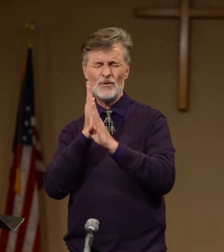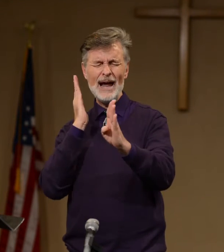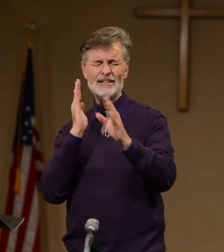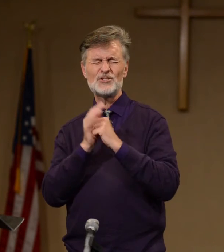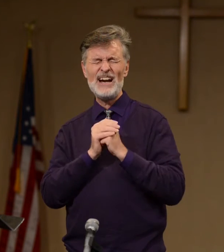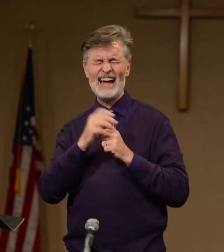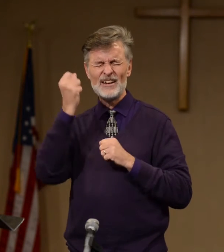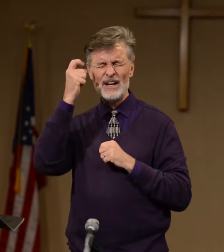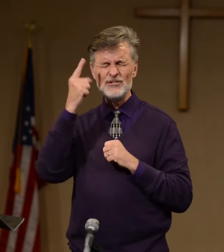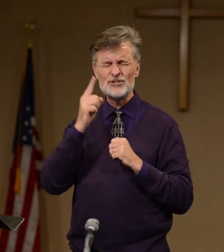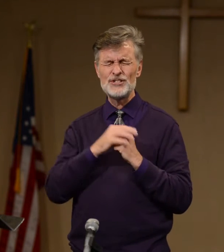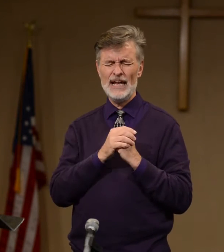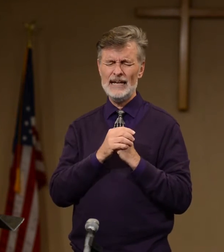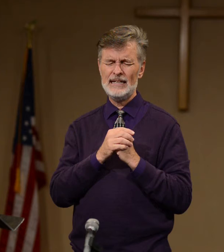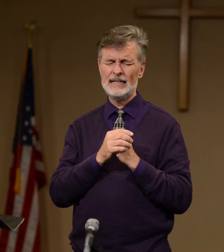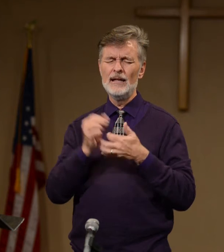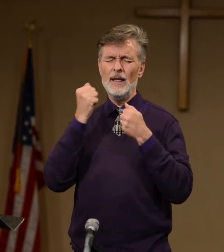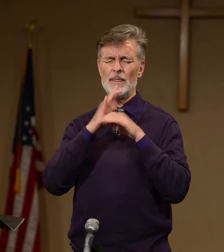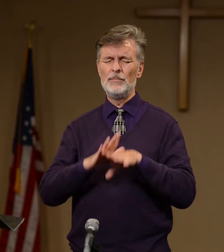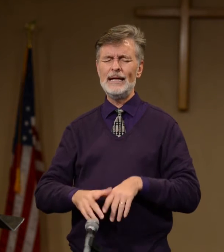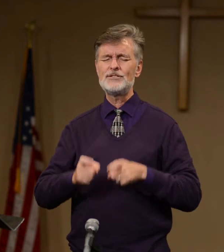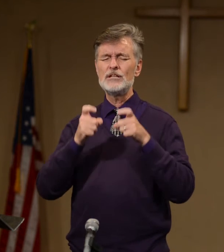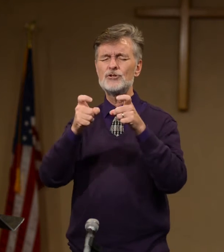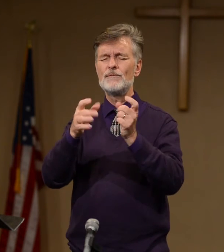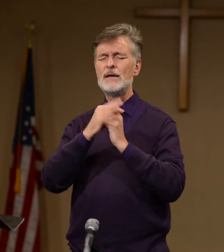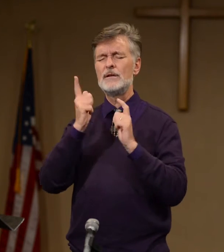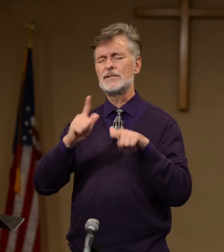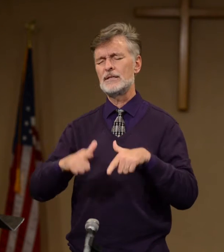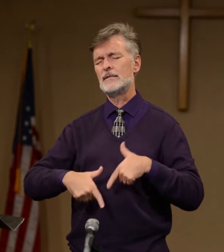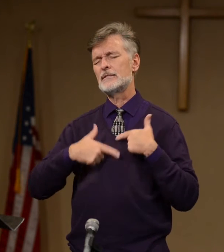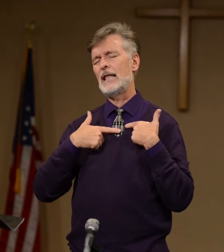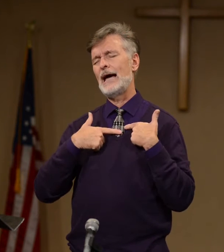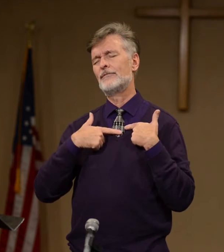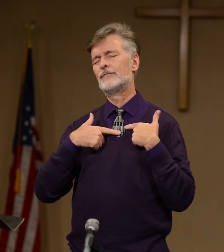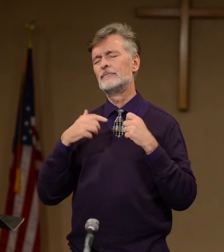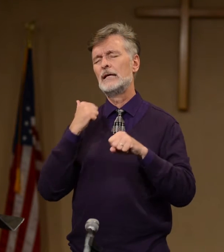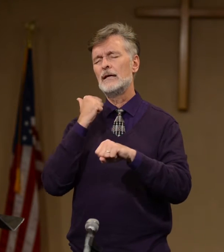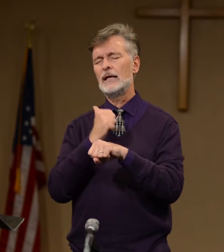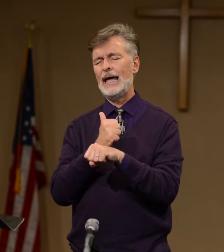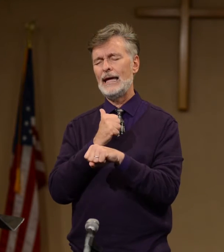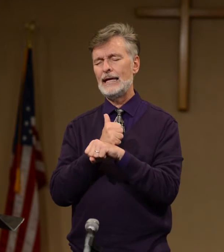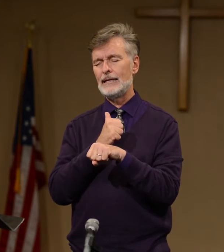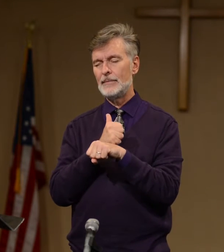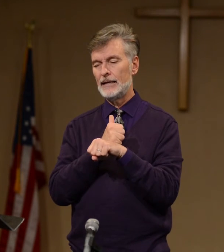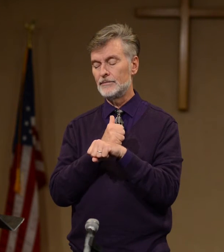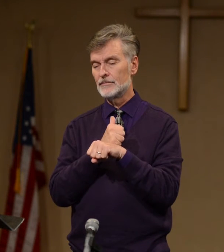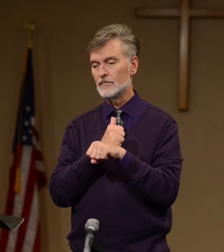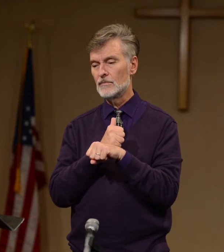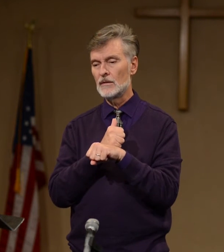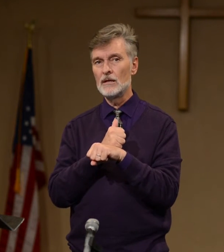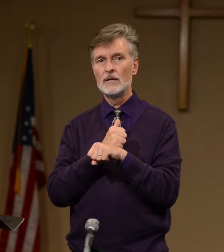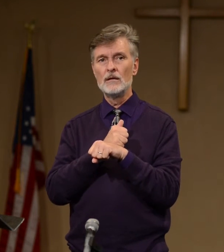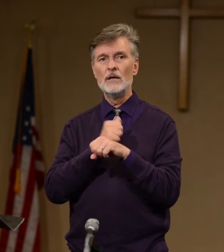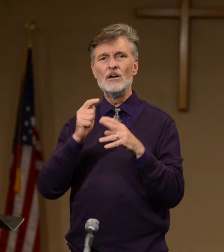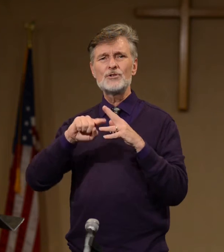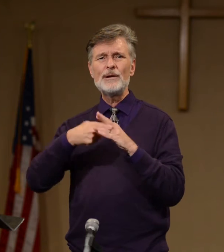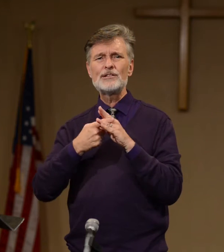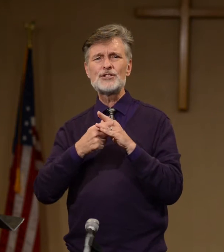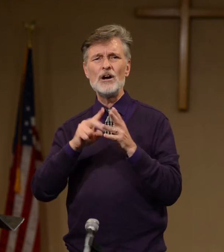right track of understanding the blessings You've given us in this life. Amen. So I want to start